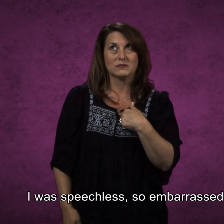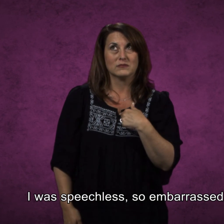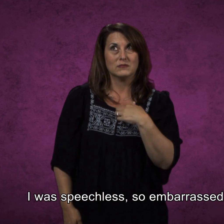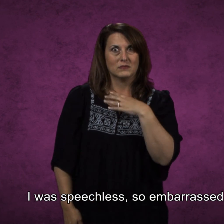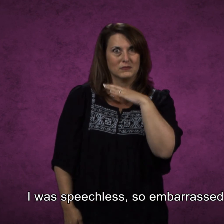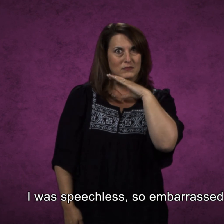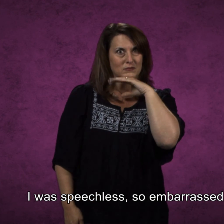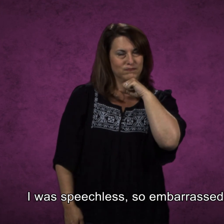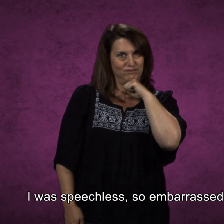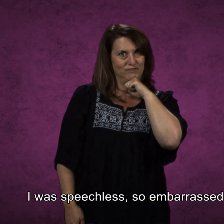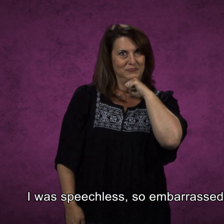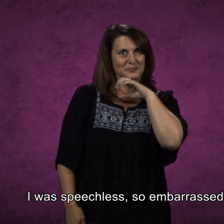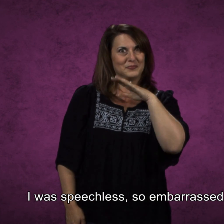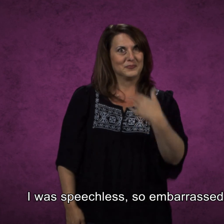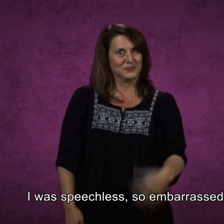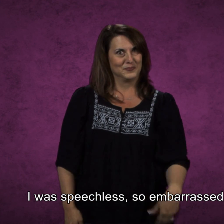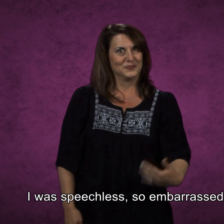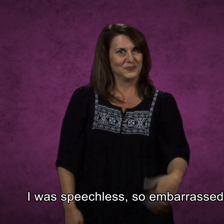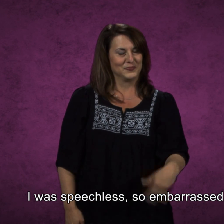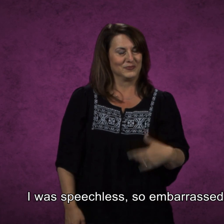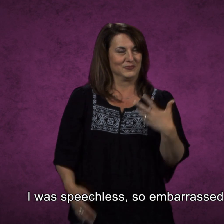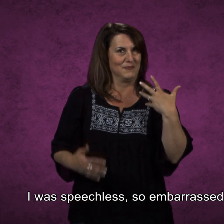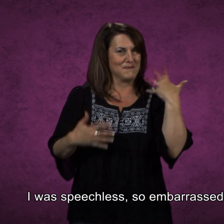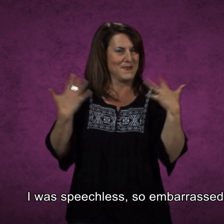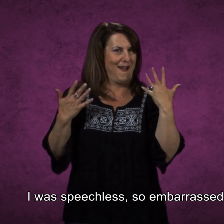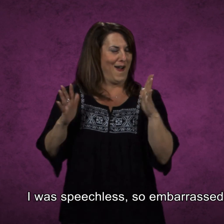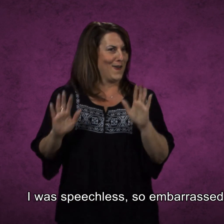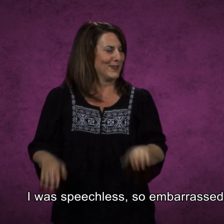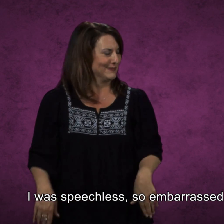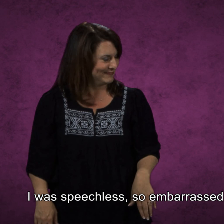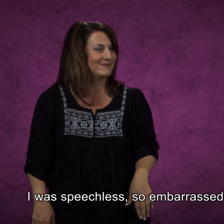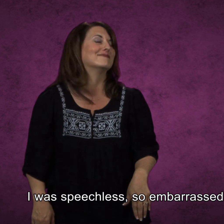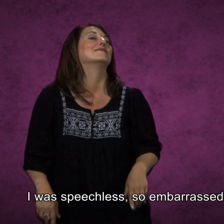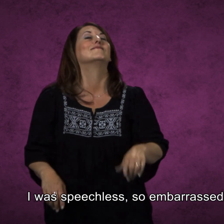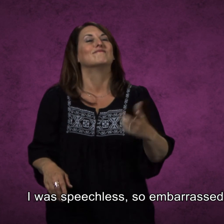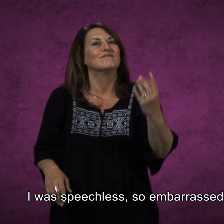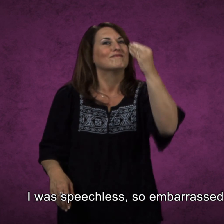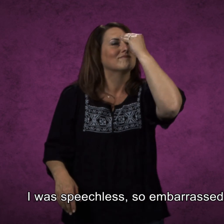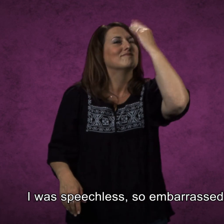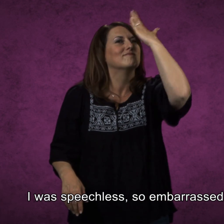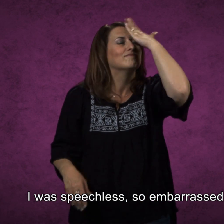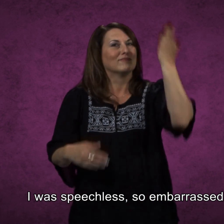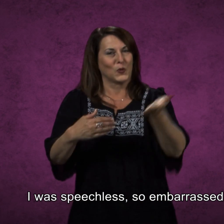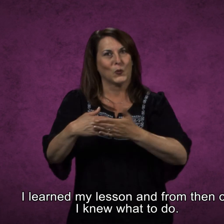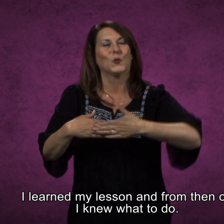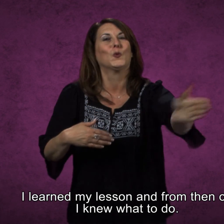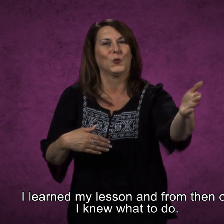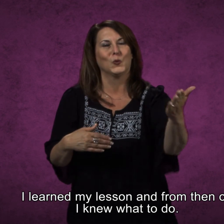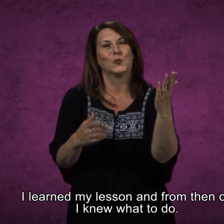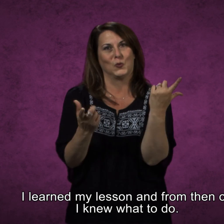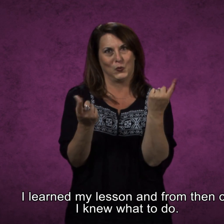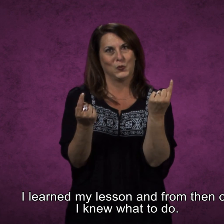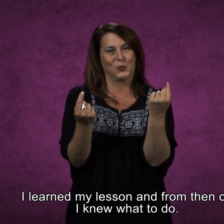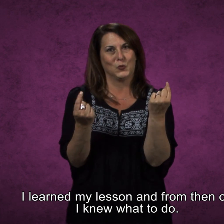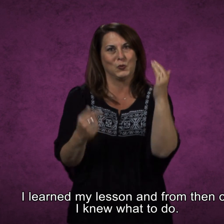I was speechless, so embarrassed. I learned my lesson, and from then on I knew what to do.